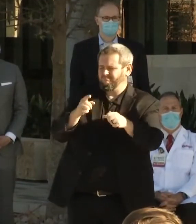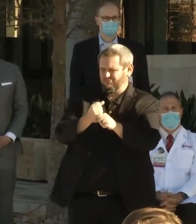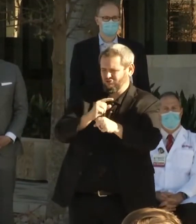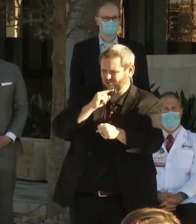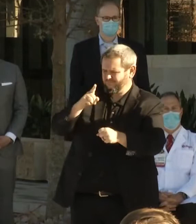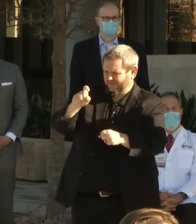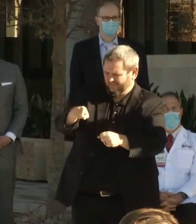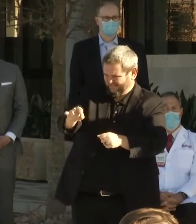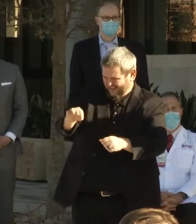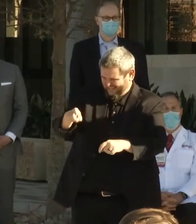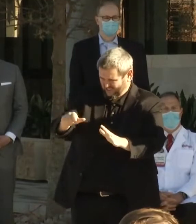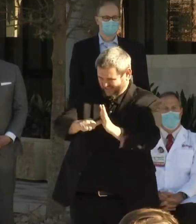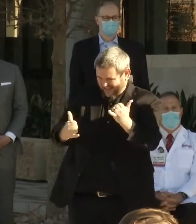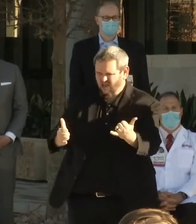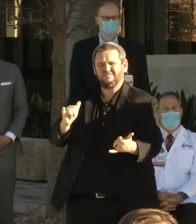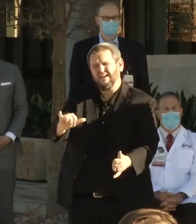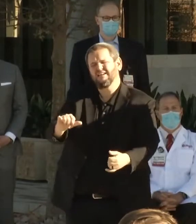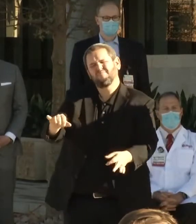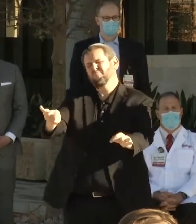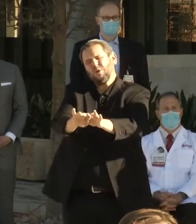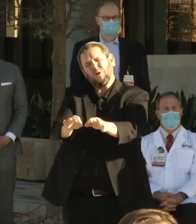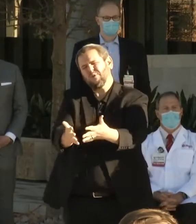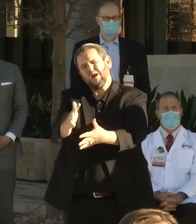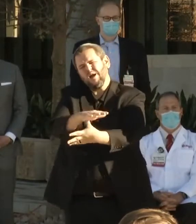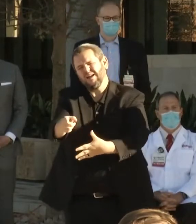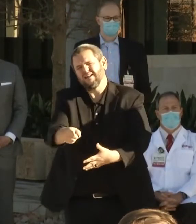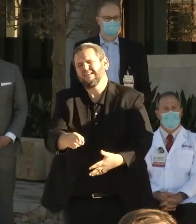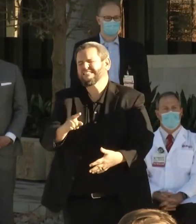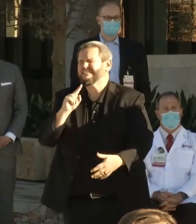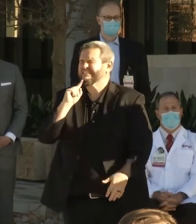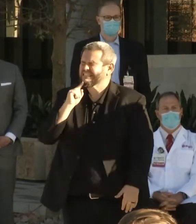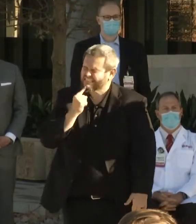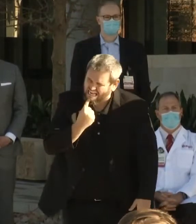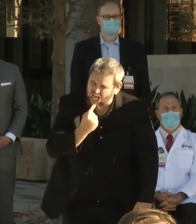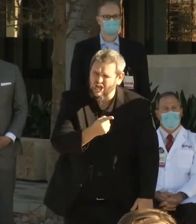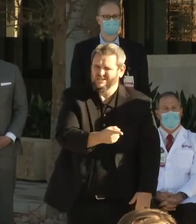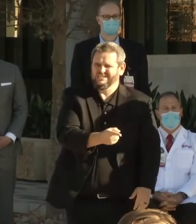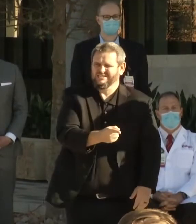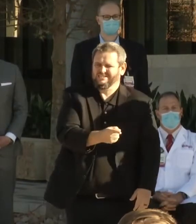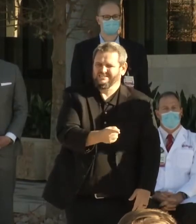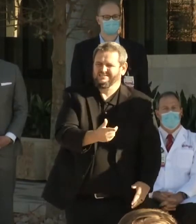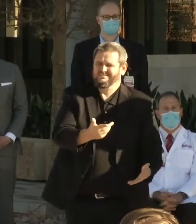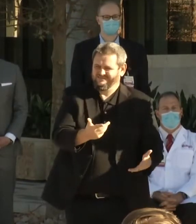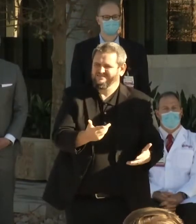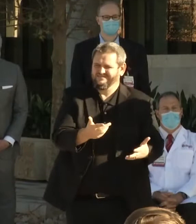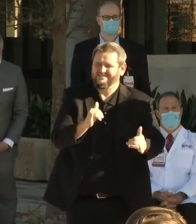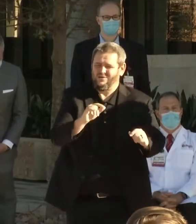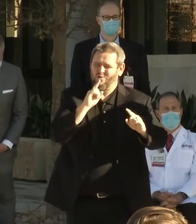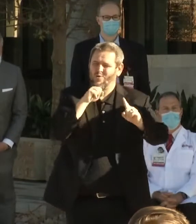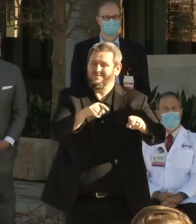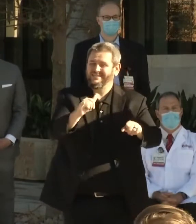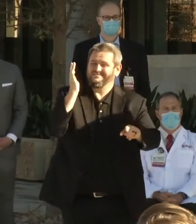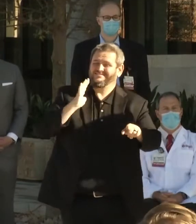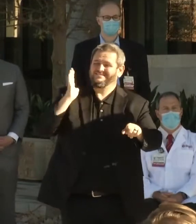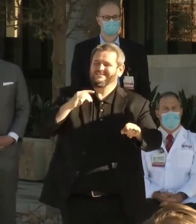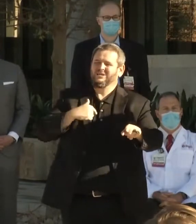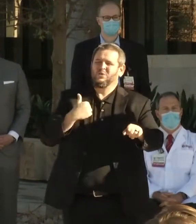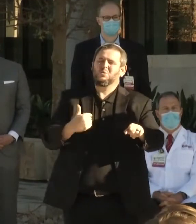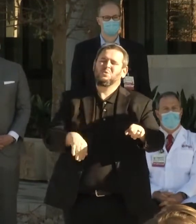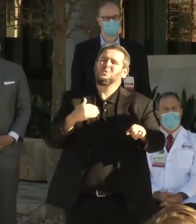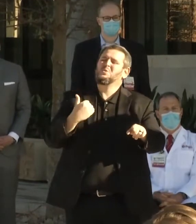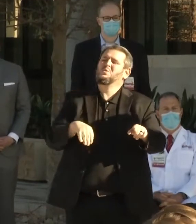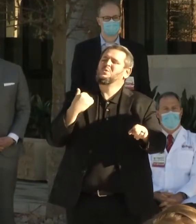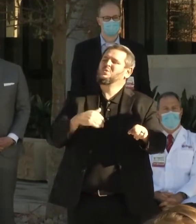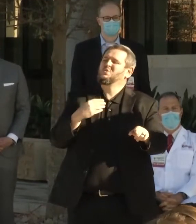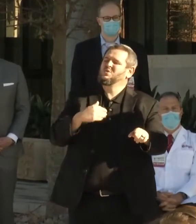cautious with those extreme measures. And but we're looking at it, and really that's why we're here in front of Oklahomans right now as a joint effort